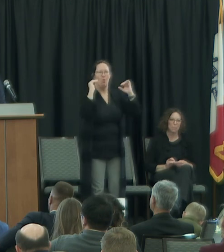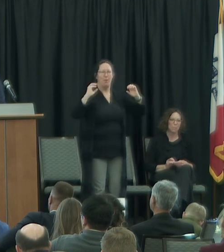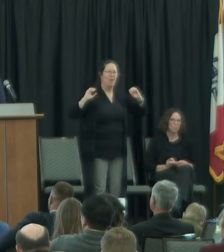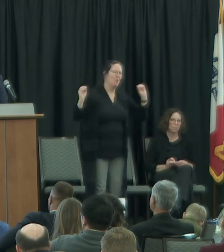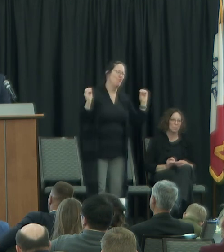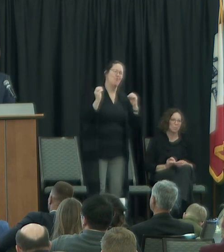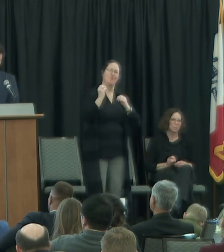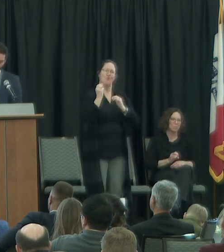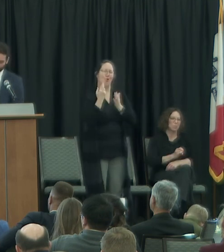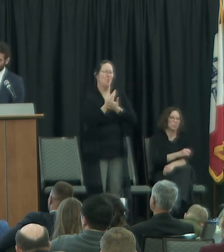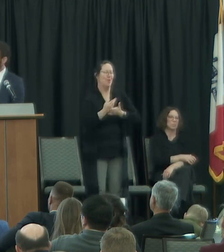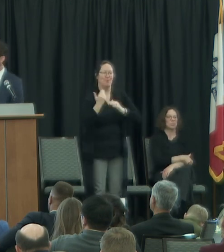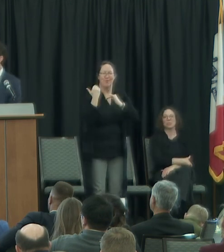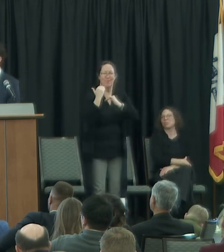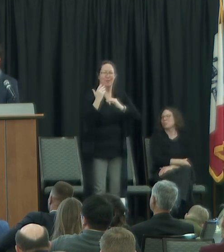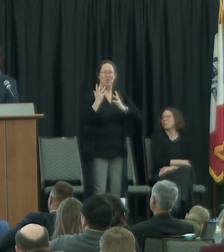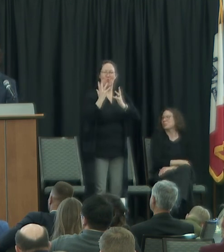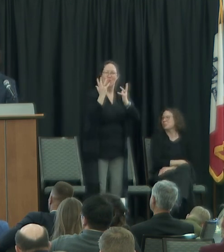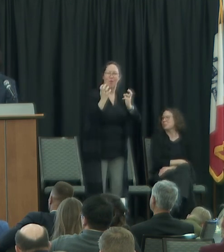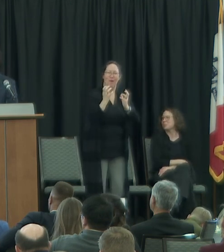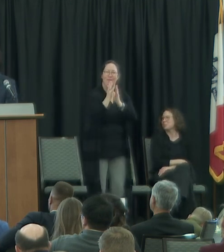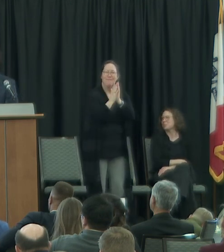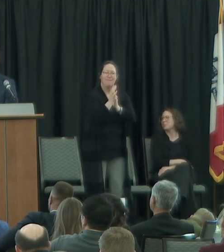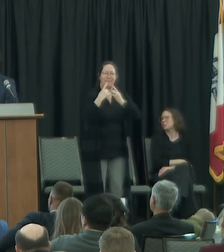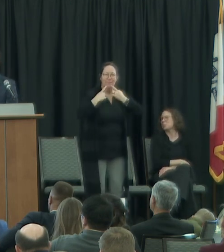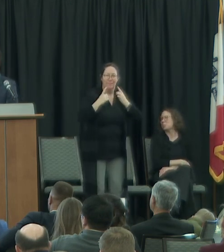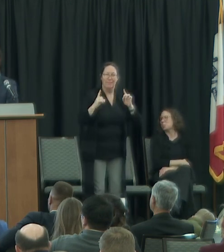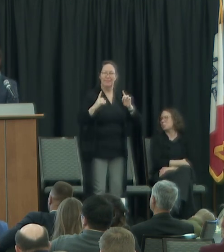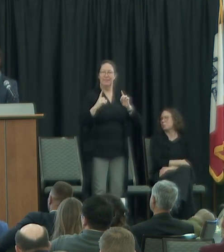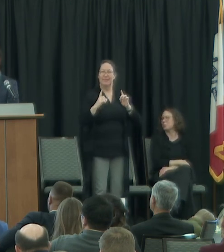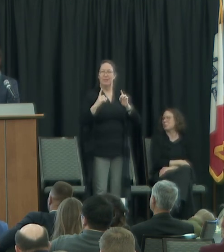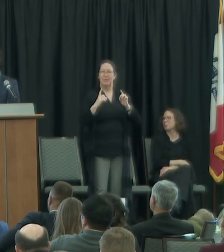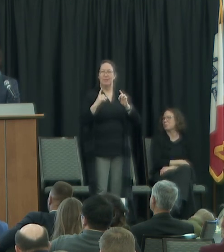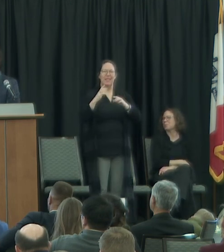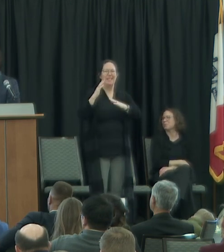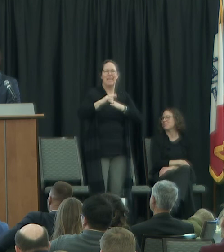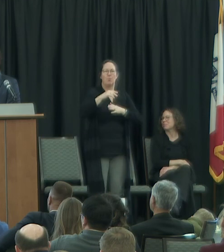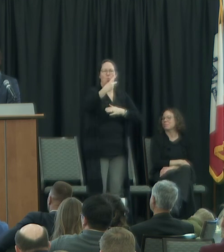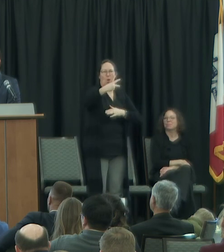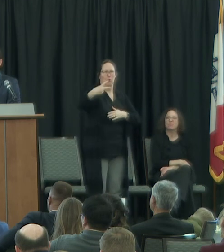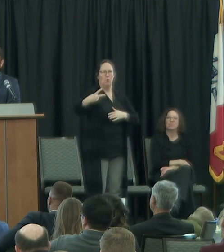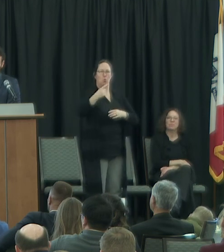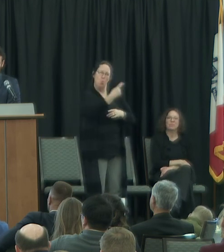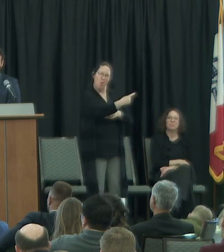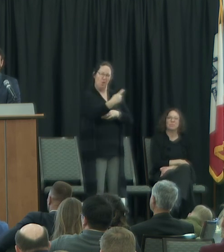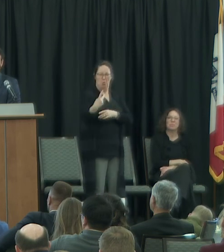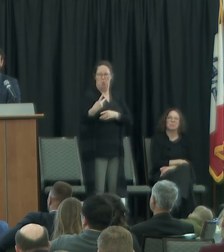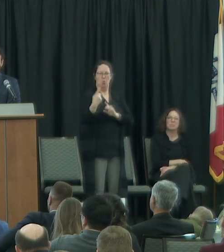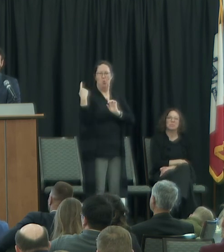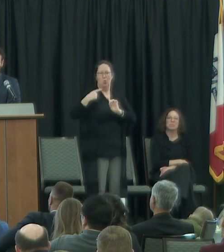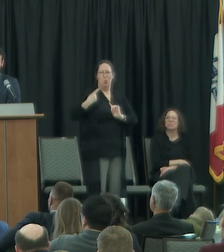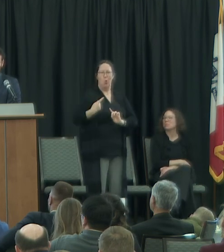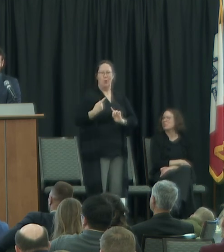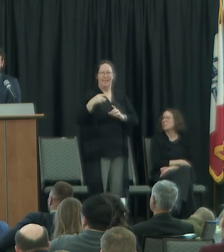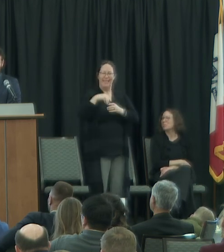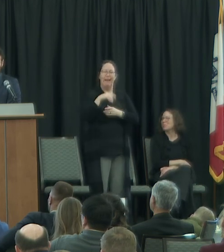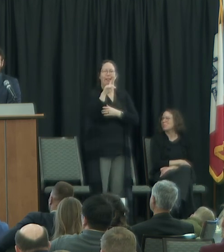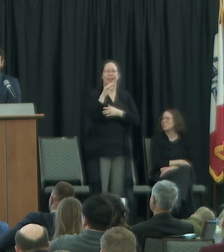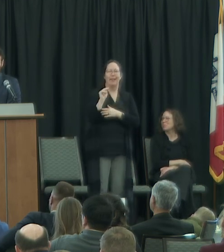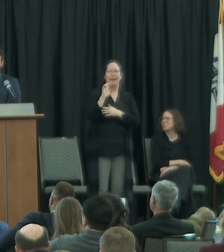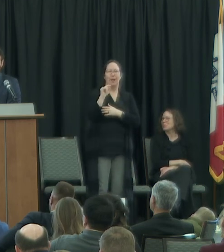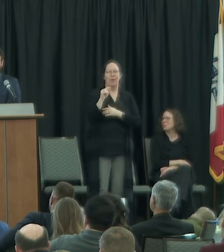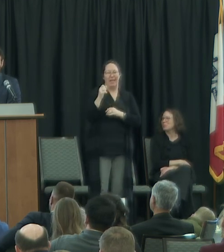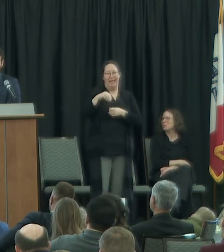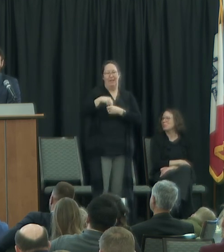resources, what would you love to accomplish? Let's say the top 1 to 2 things you would love to accomplish within Lynn County in the next